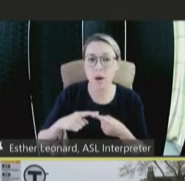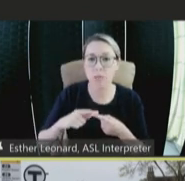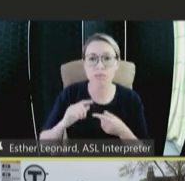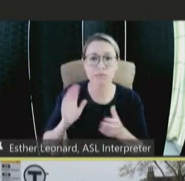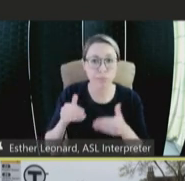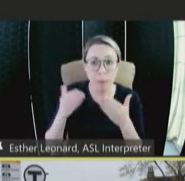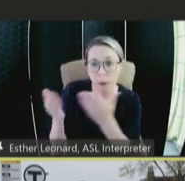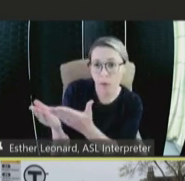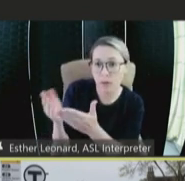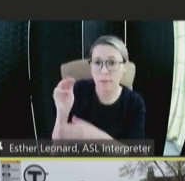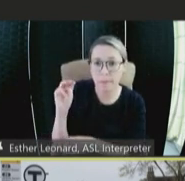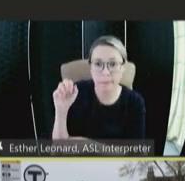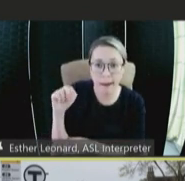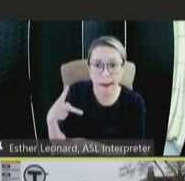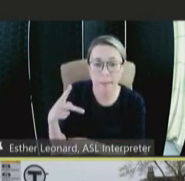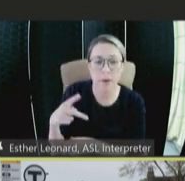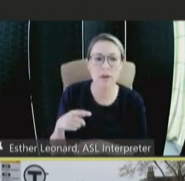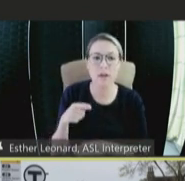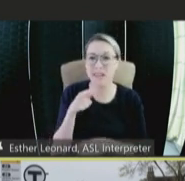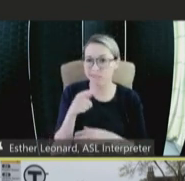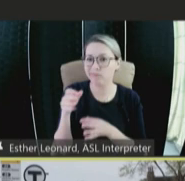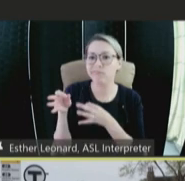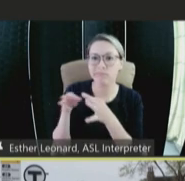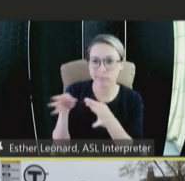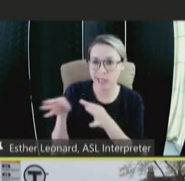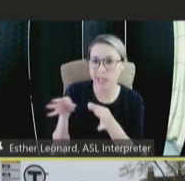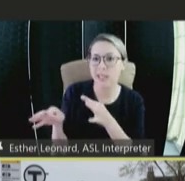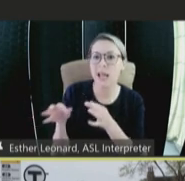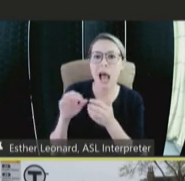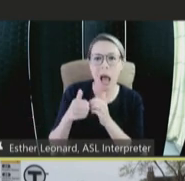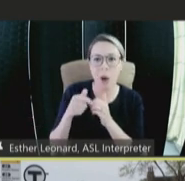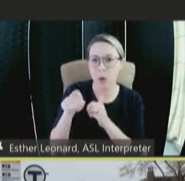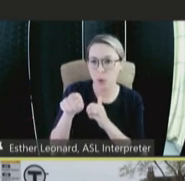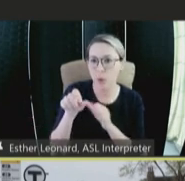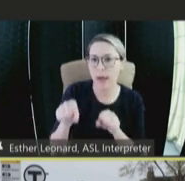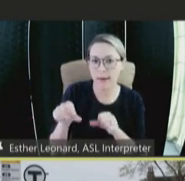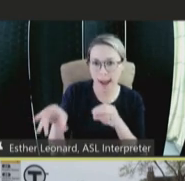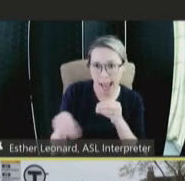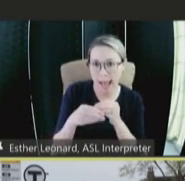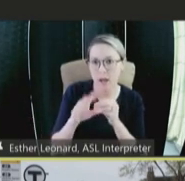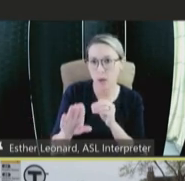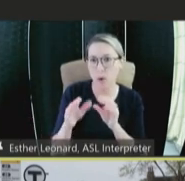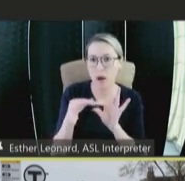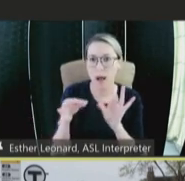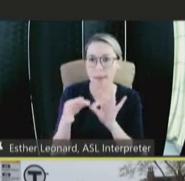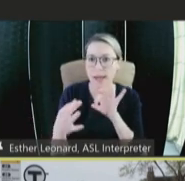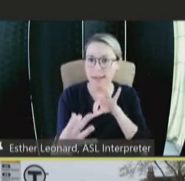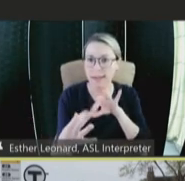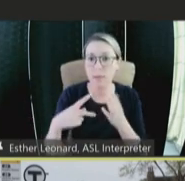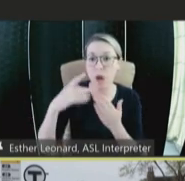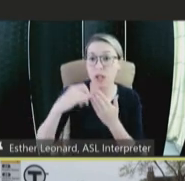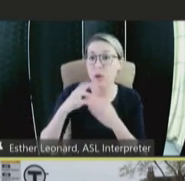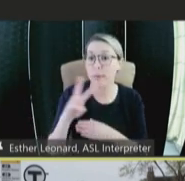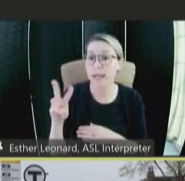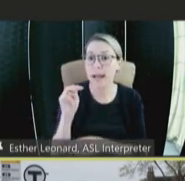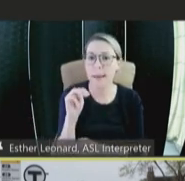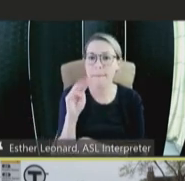map and talks about ways that you can solicit comments on it. The project website is